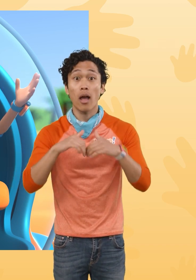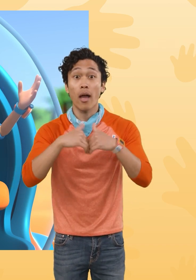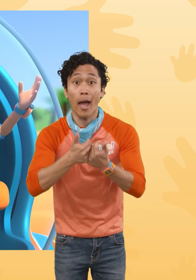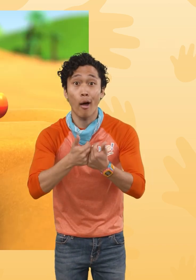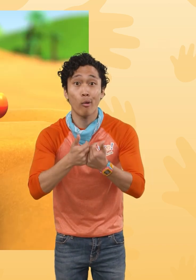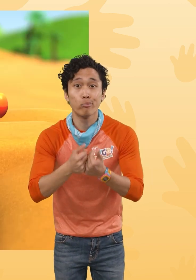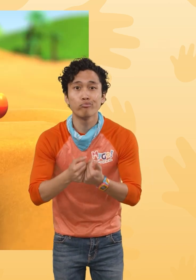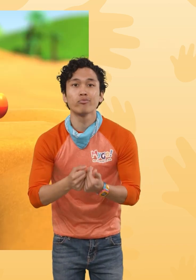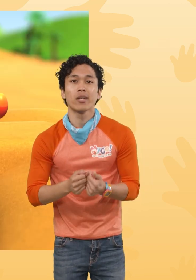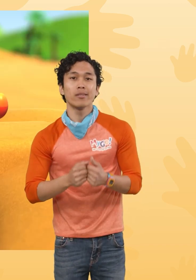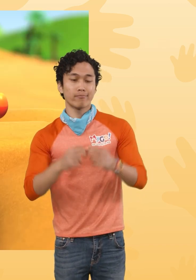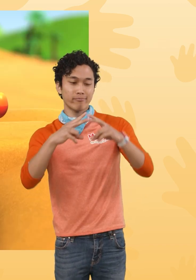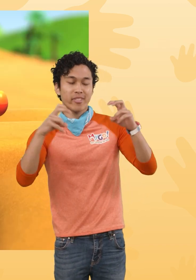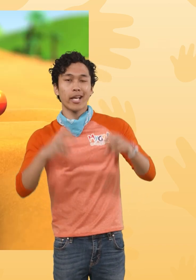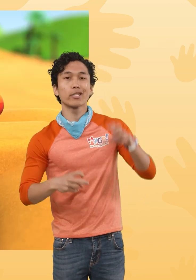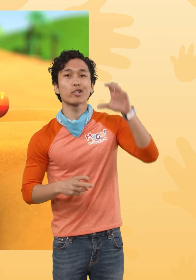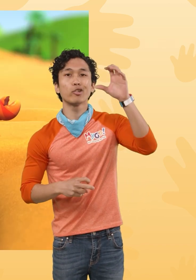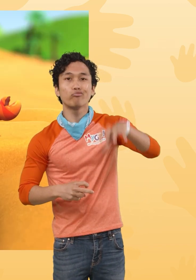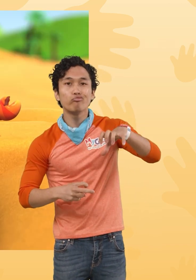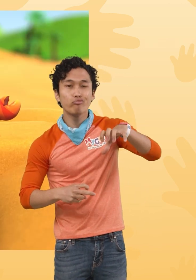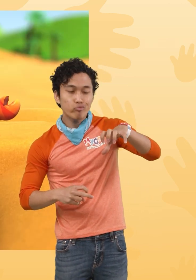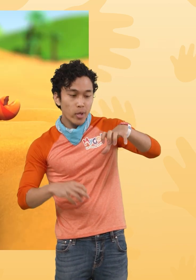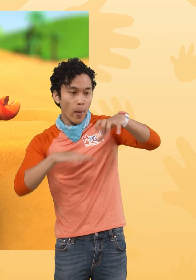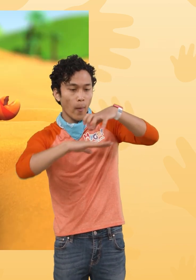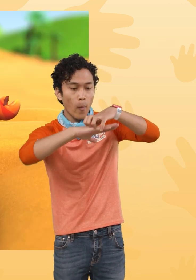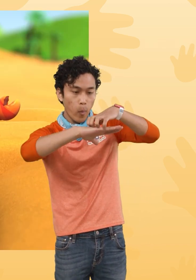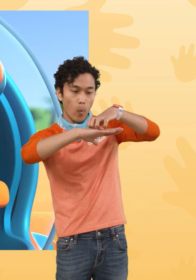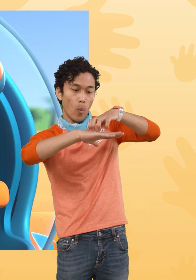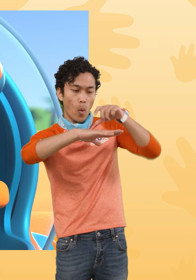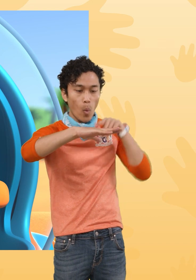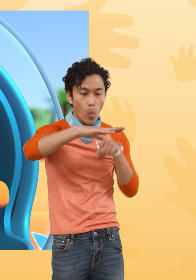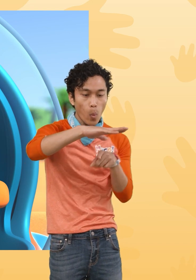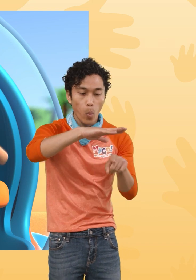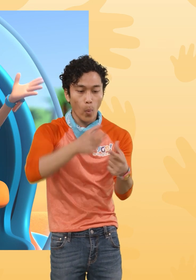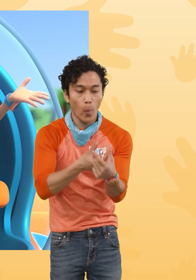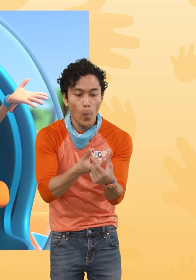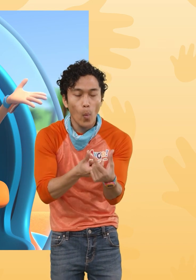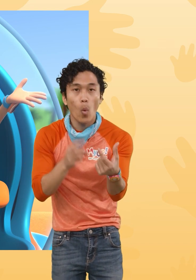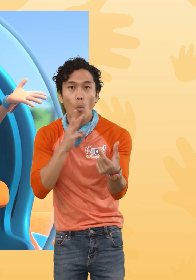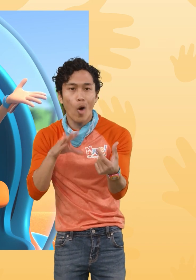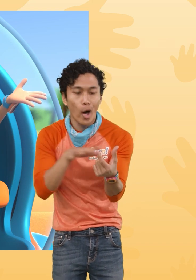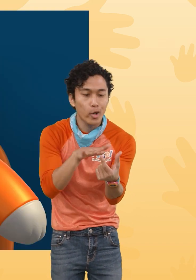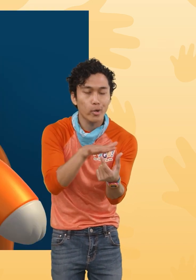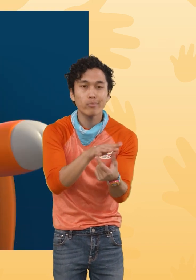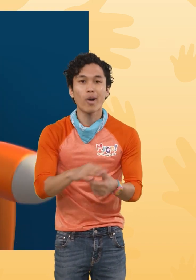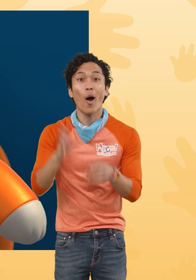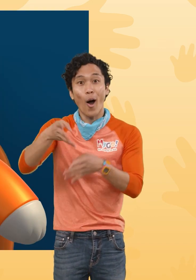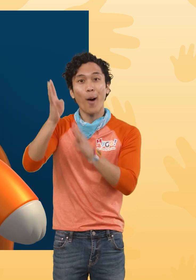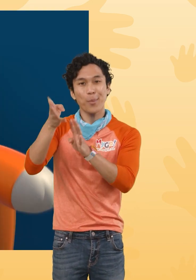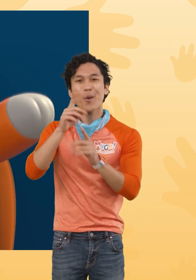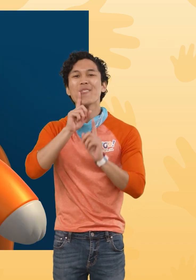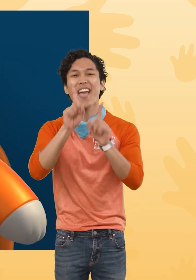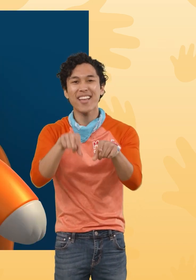by making a hole around it to catch the water. Upload answer tabs.